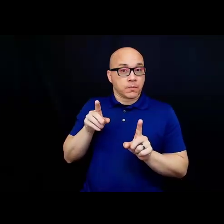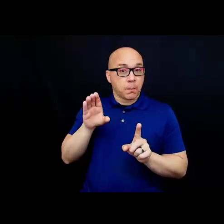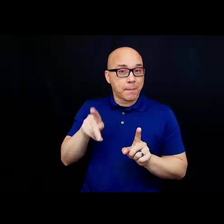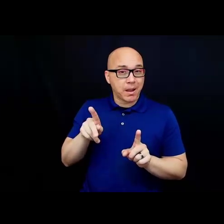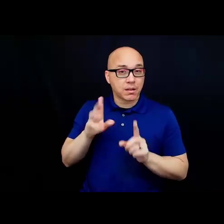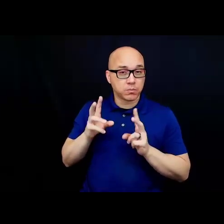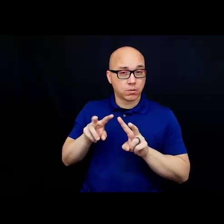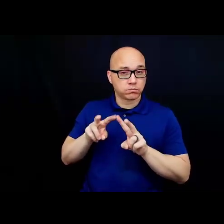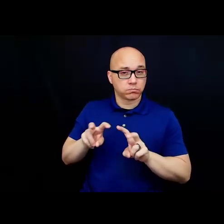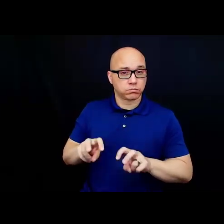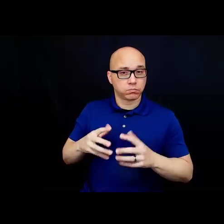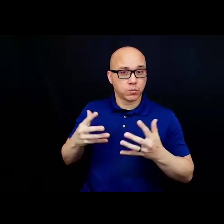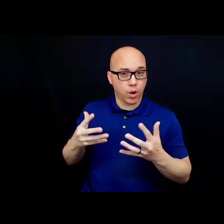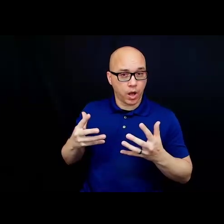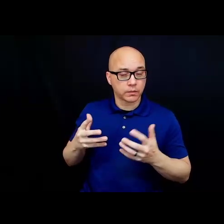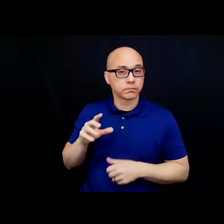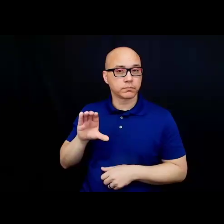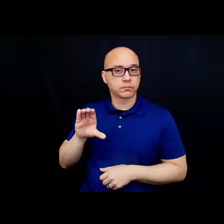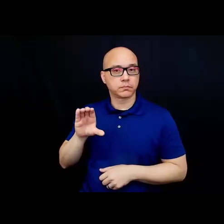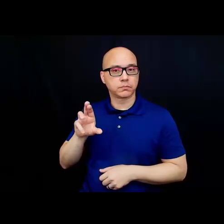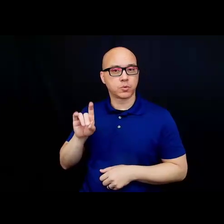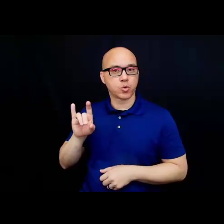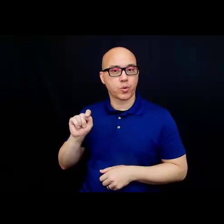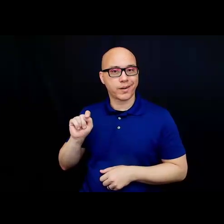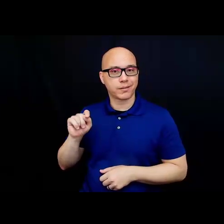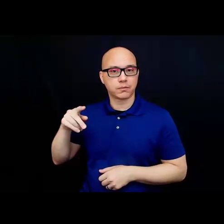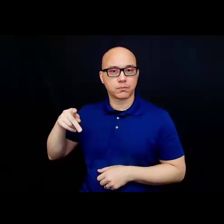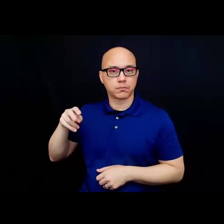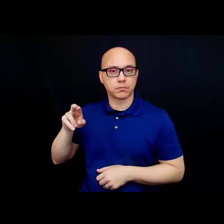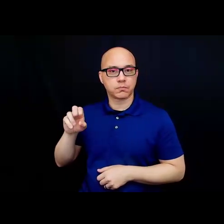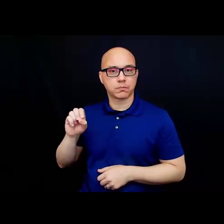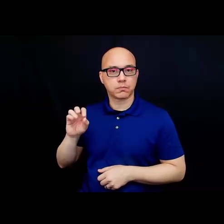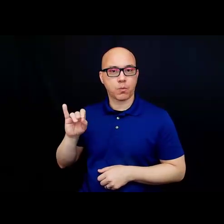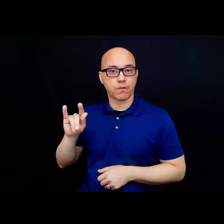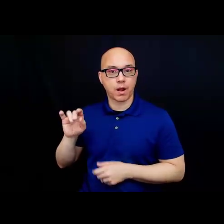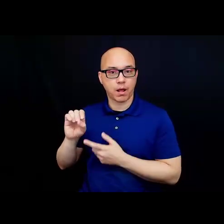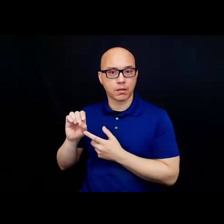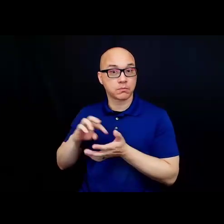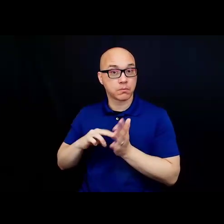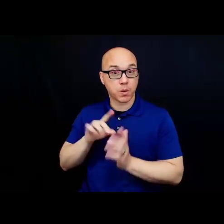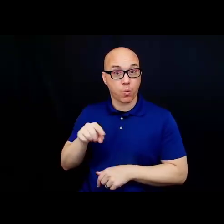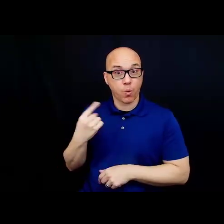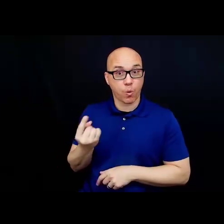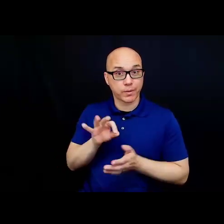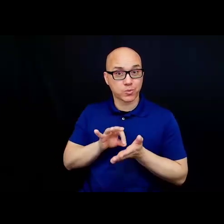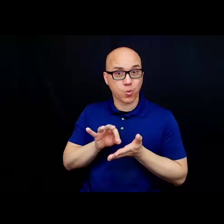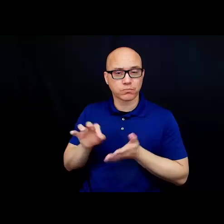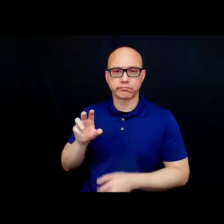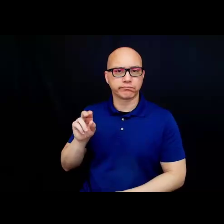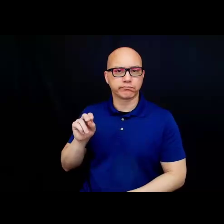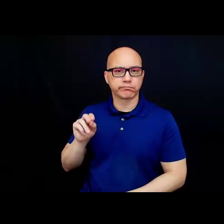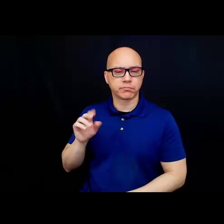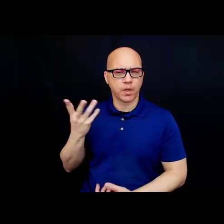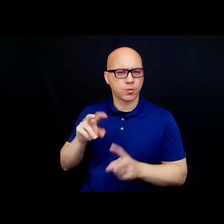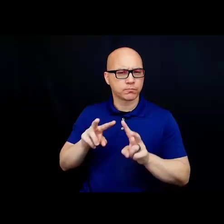your credit profile, not just the FICO score itself. So when they look at your payment